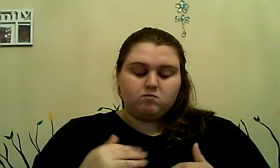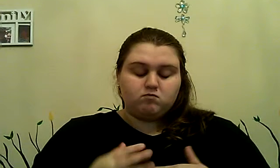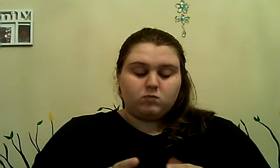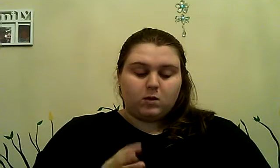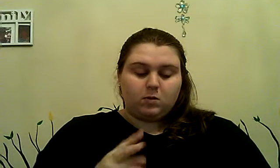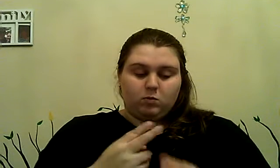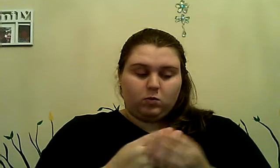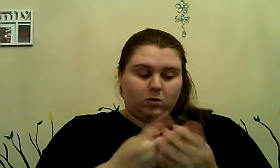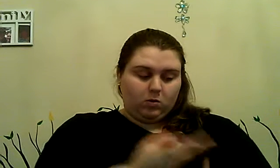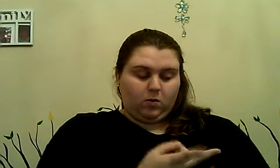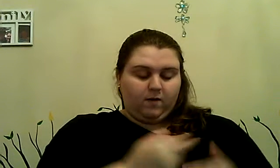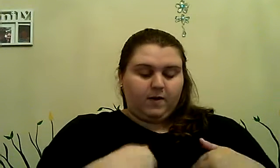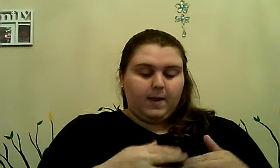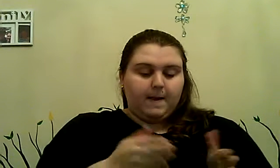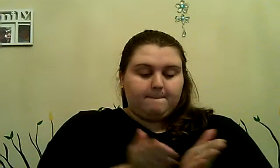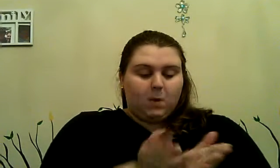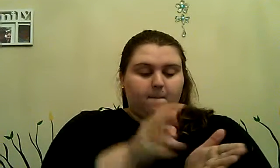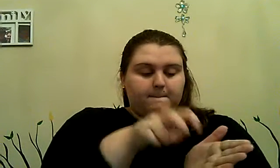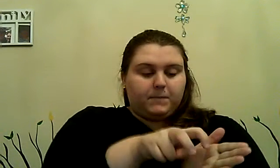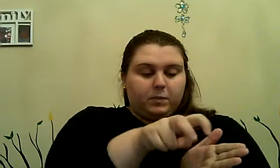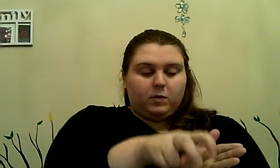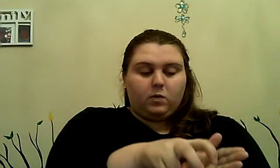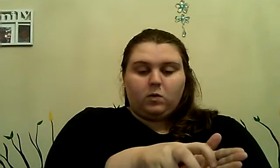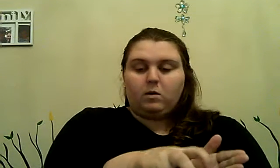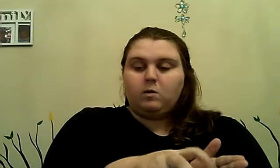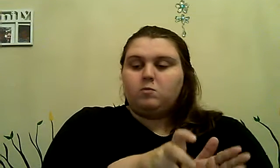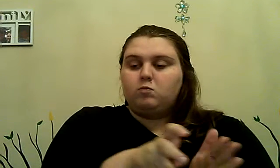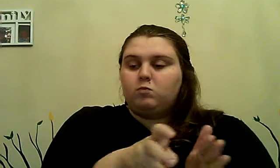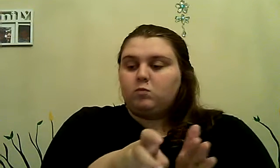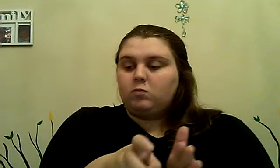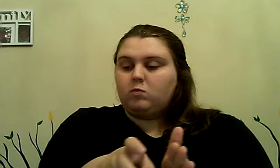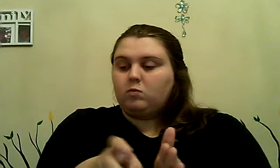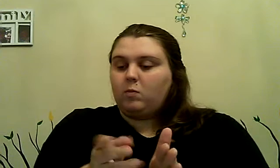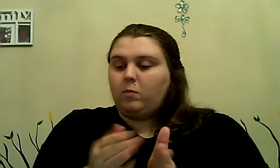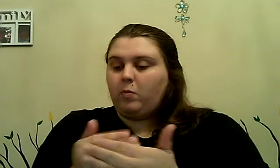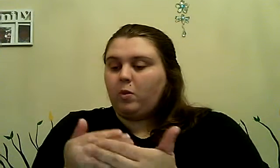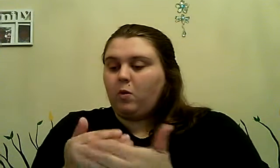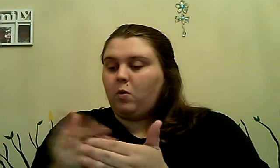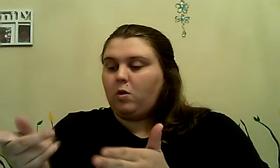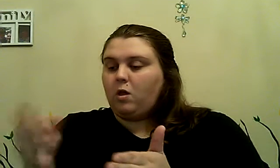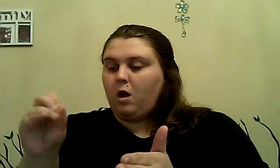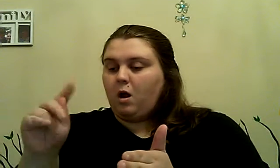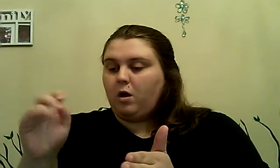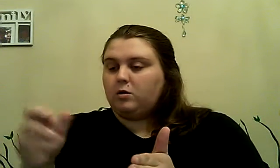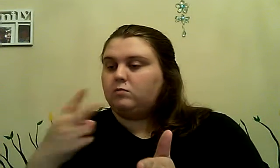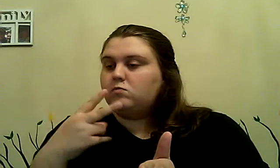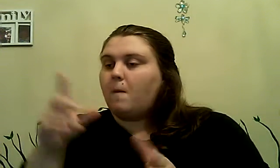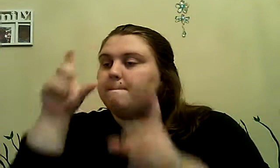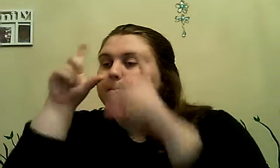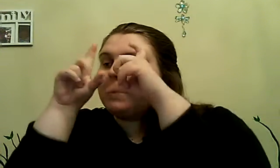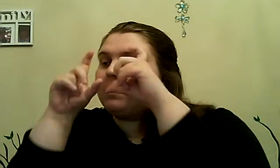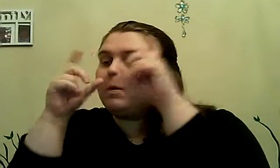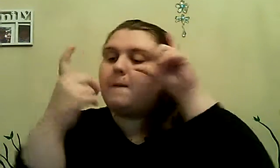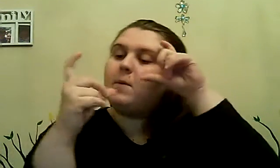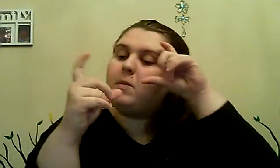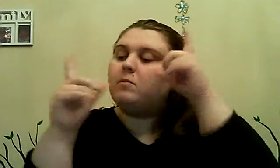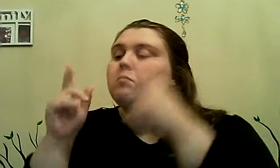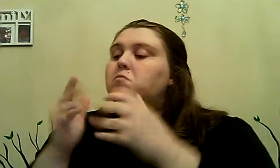to get a couple of photographs, which was really neat. Still have. And the bay was sort of a